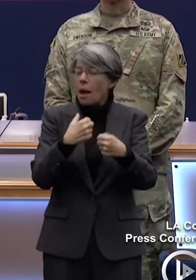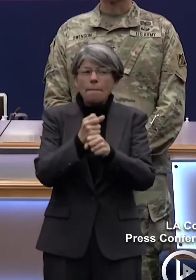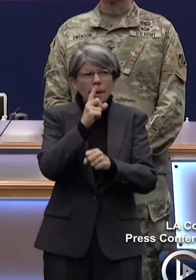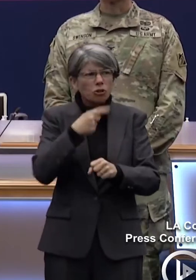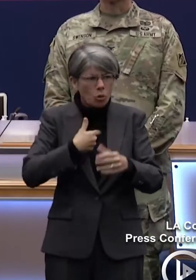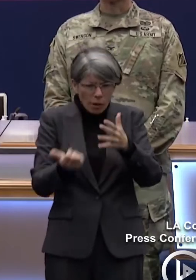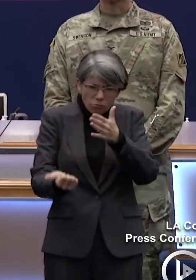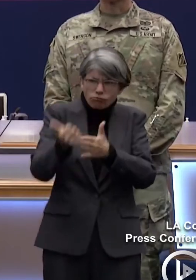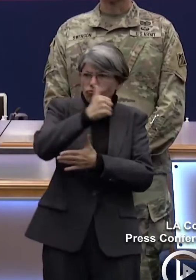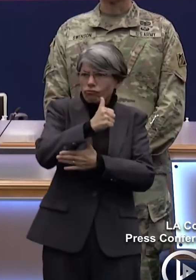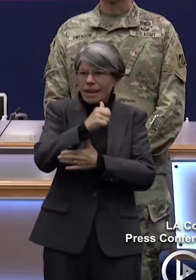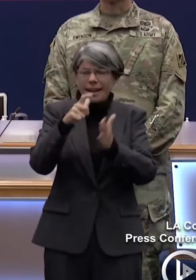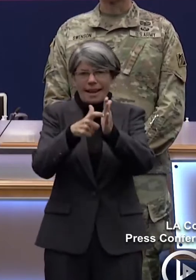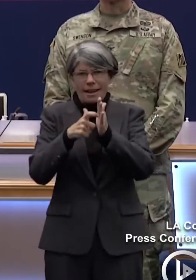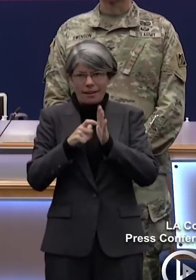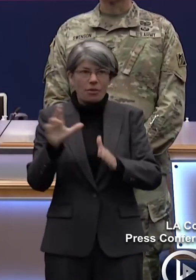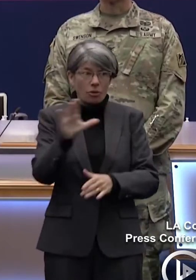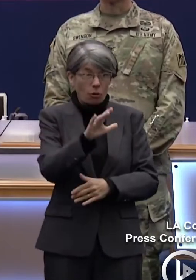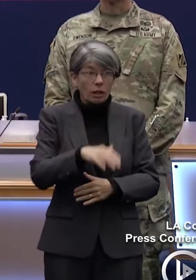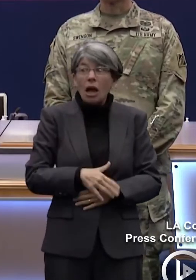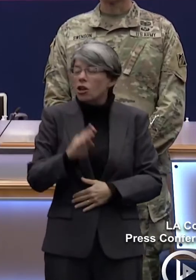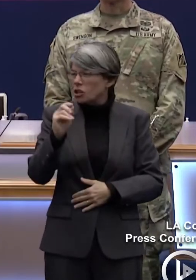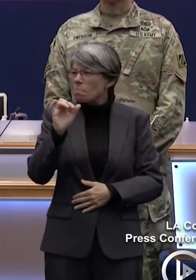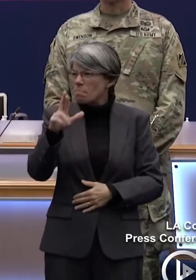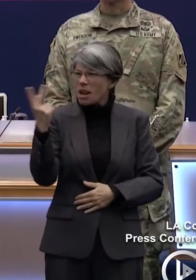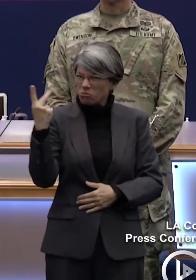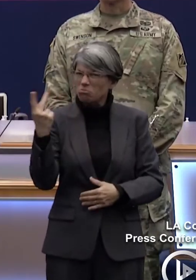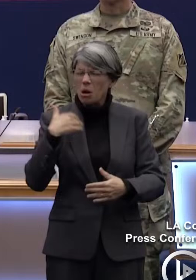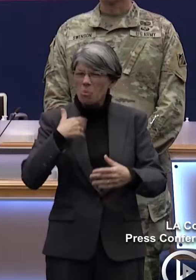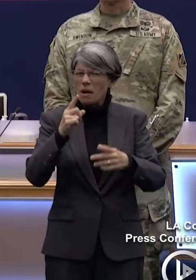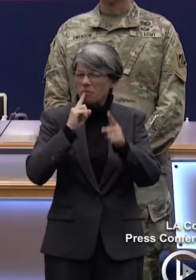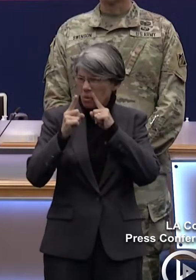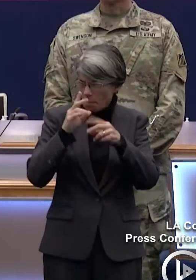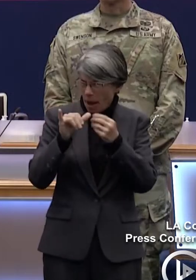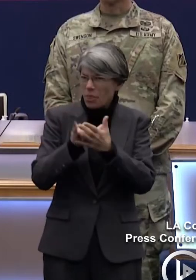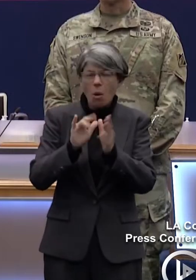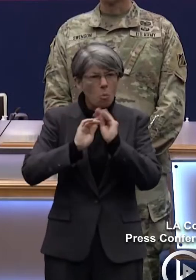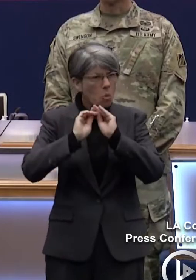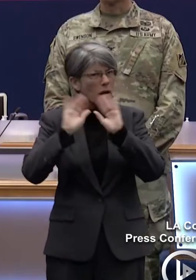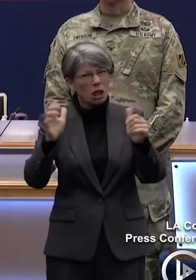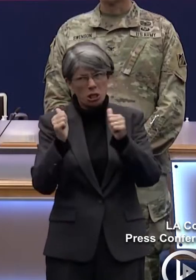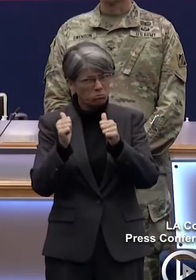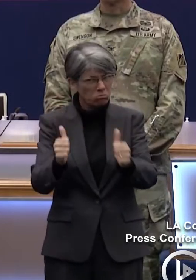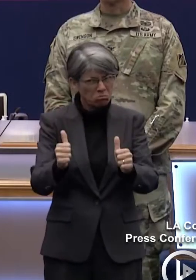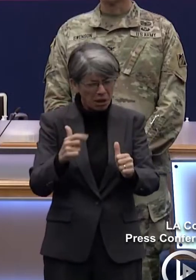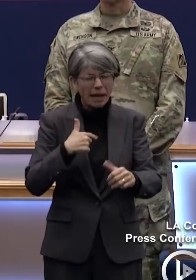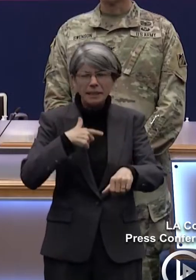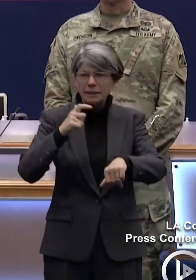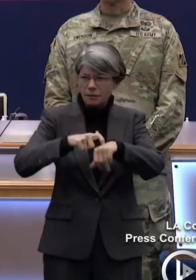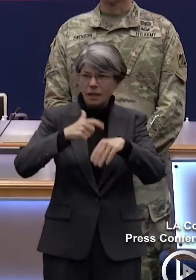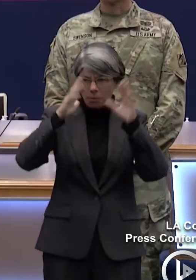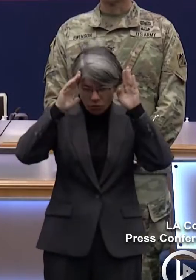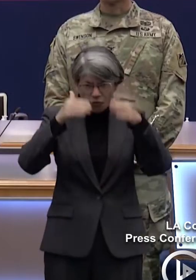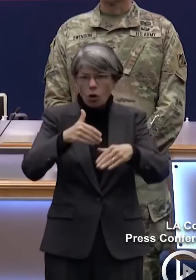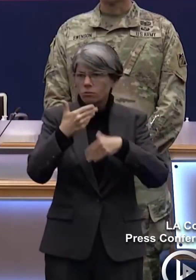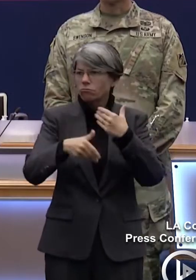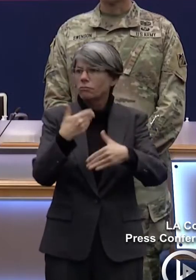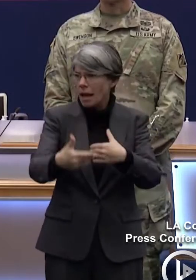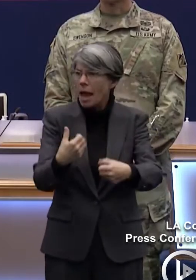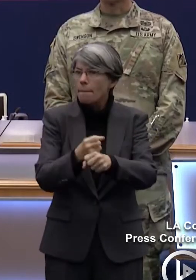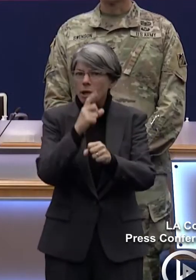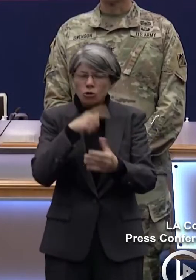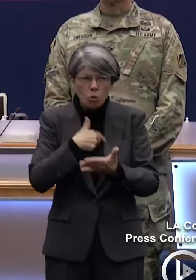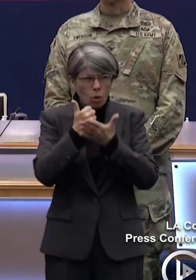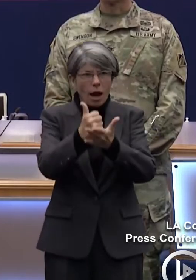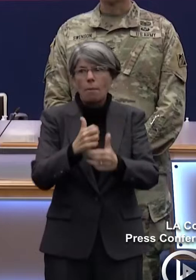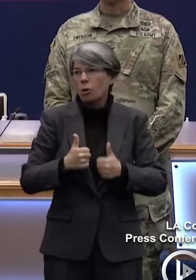are prioritizing their needs. So the mayor and I have had a conversation around that. We're clear, and it's time to focus on moving forward and making sure we're helping